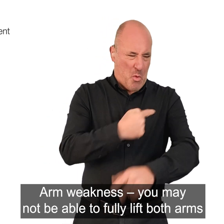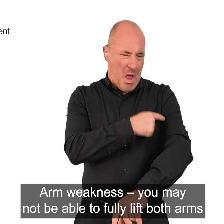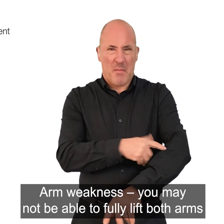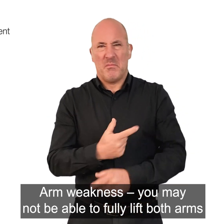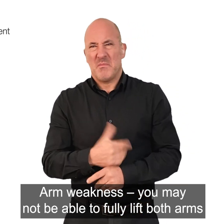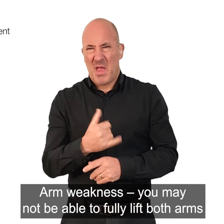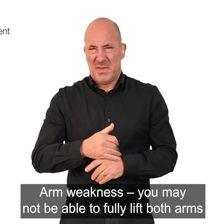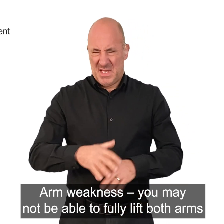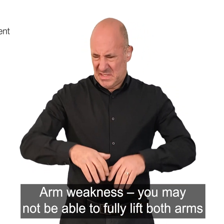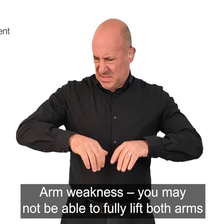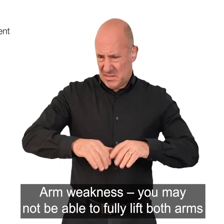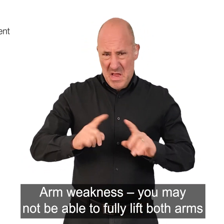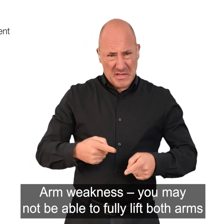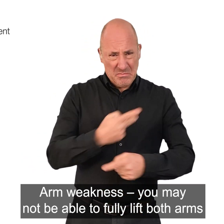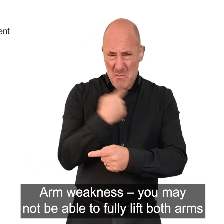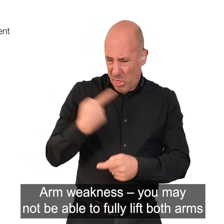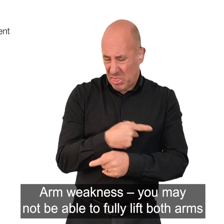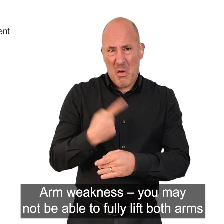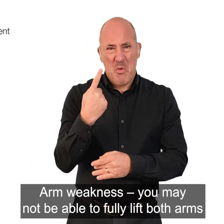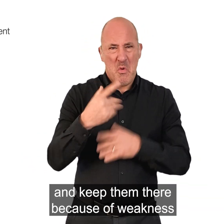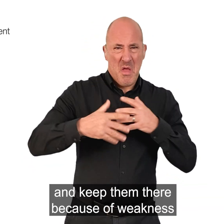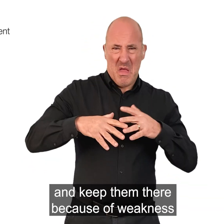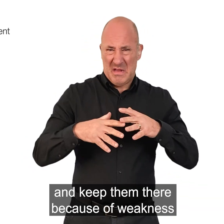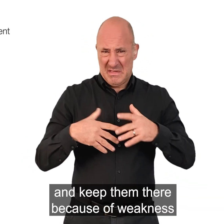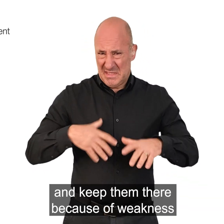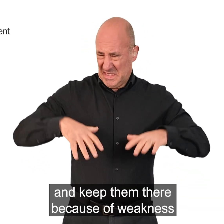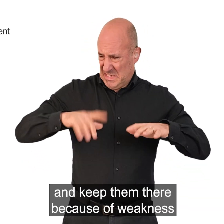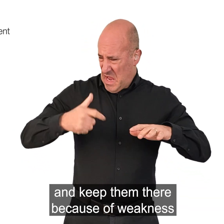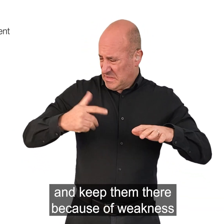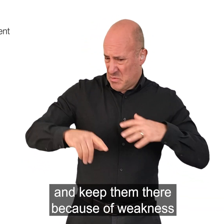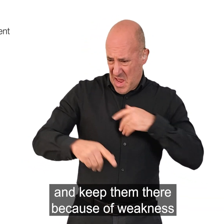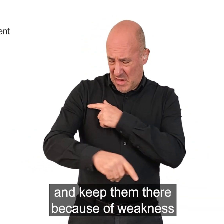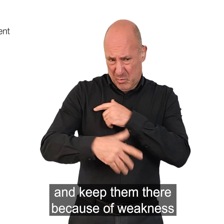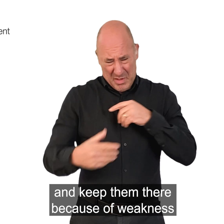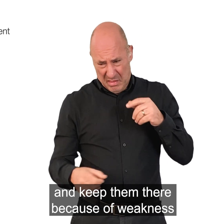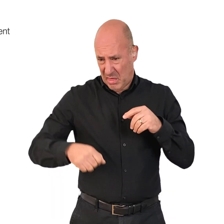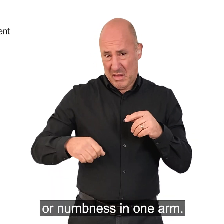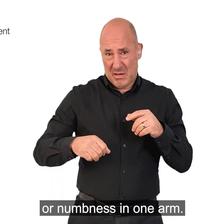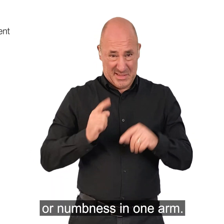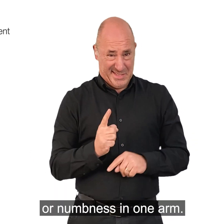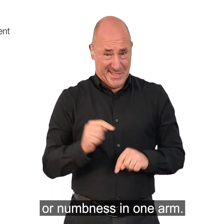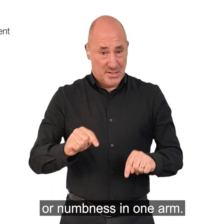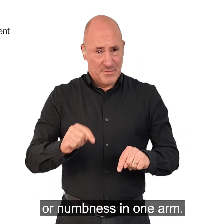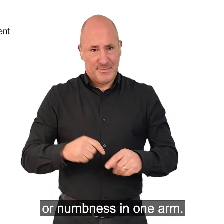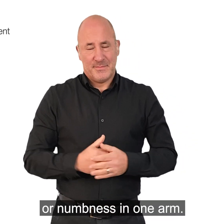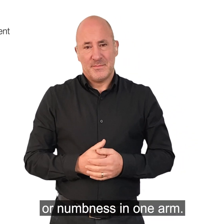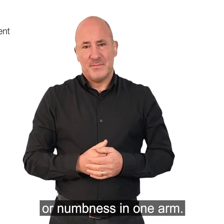Arm weakness. You may not be able to fully lift both arms and keep them there because of weakness or numbness in one arm.